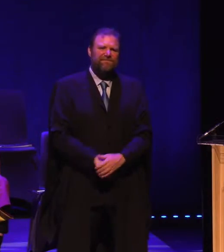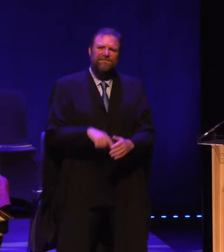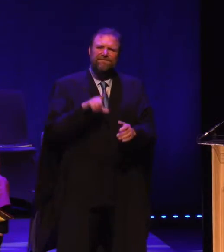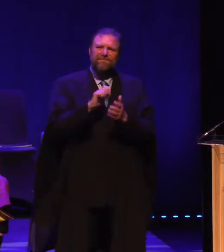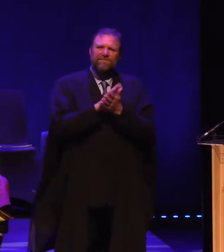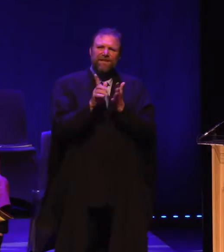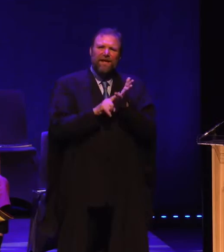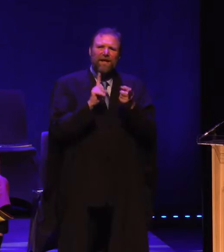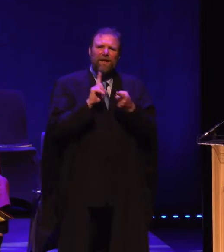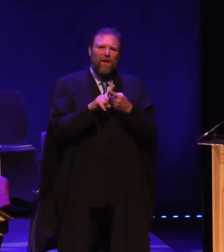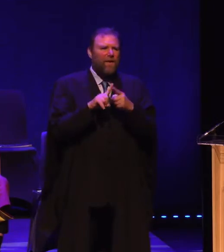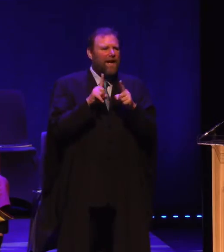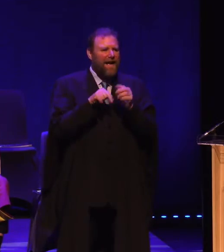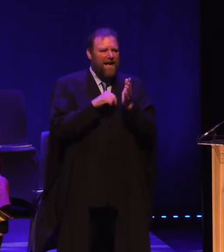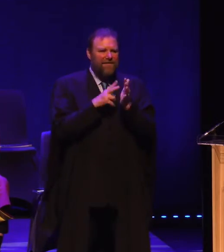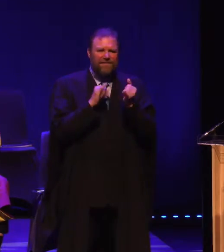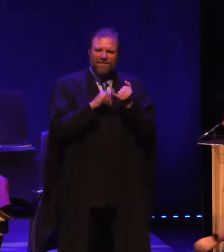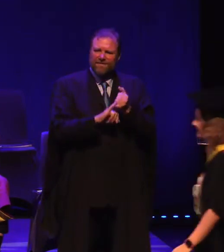Chloe Efford.